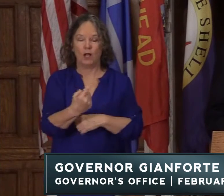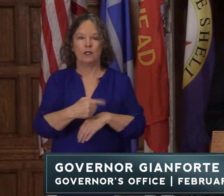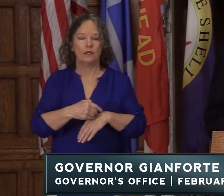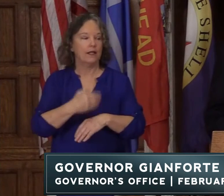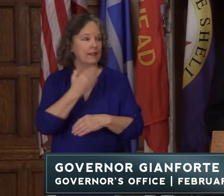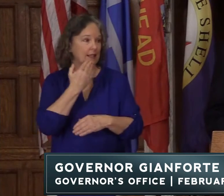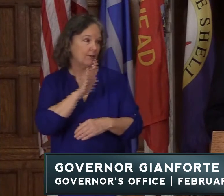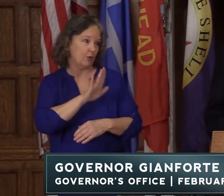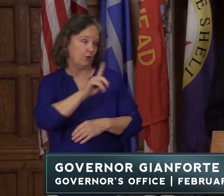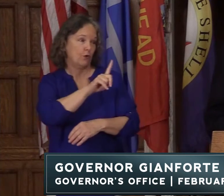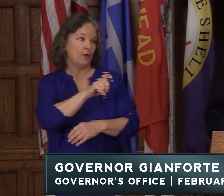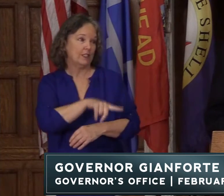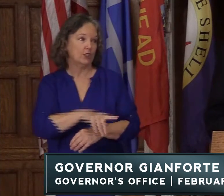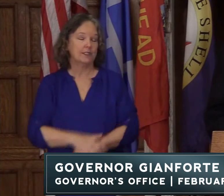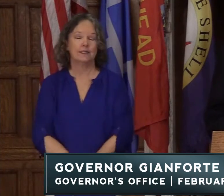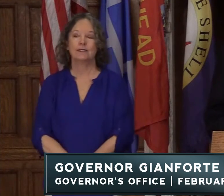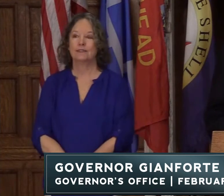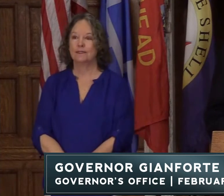thanks for your question.